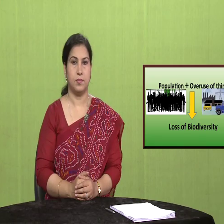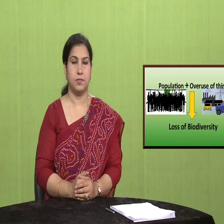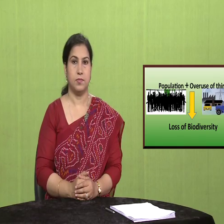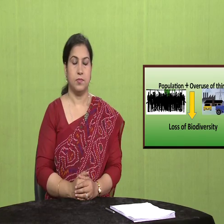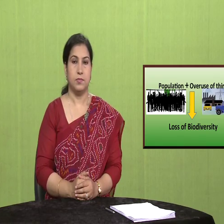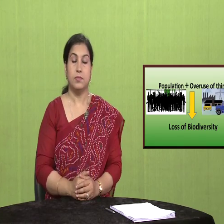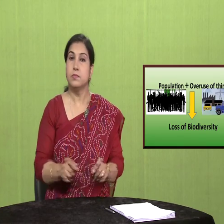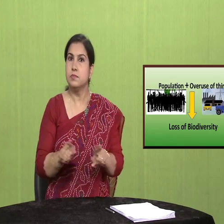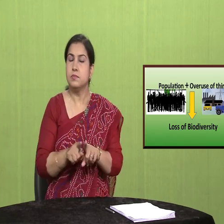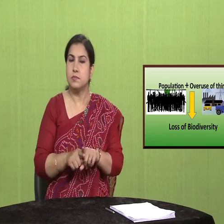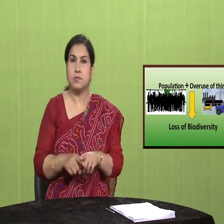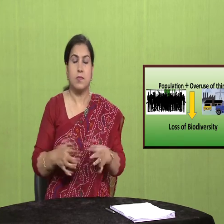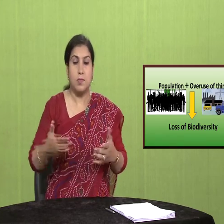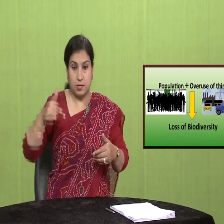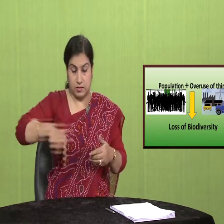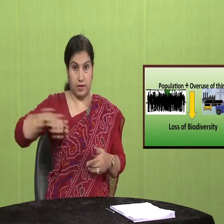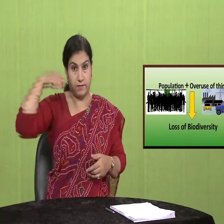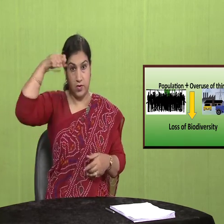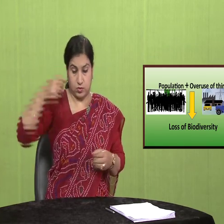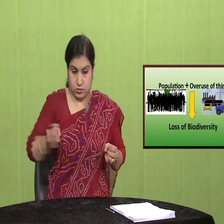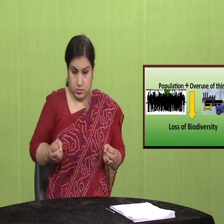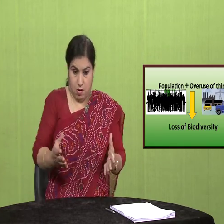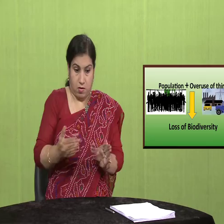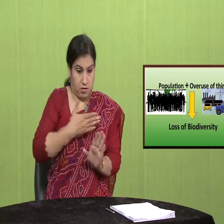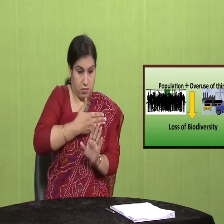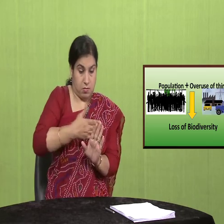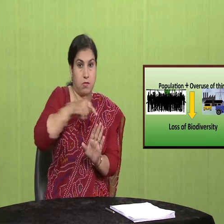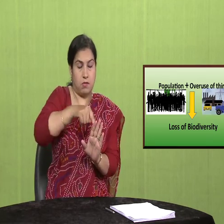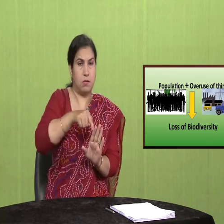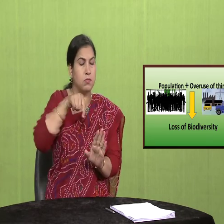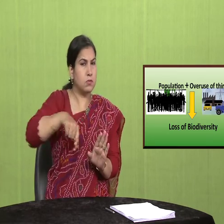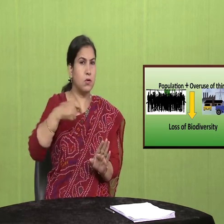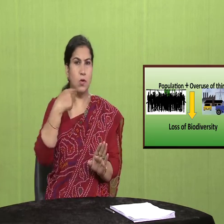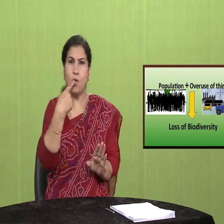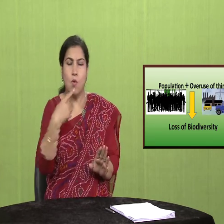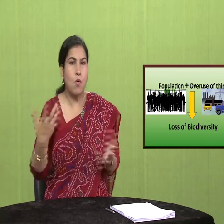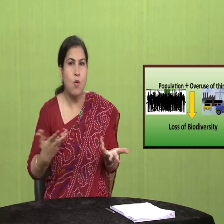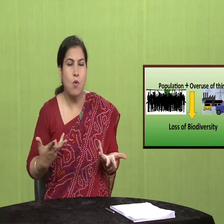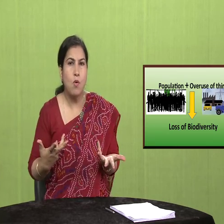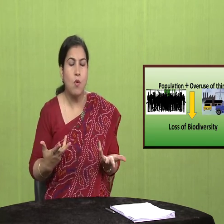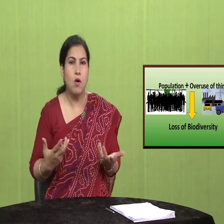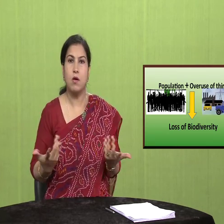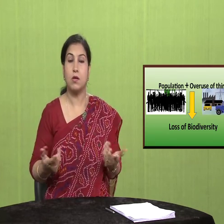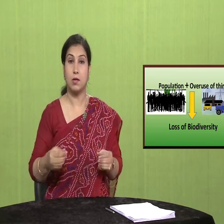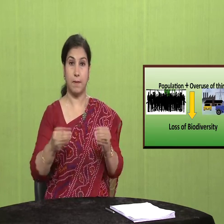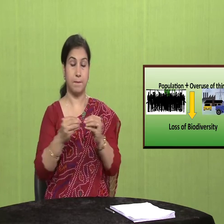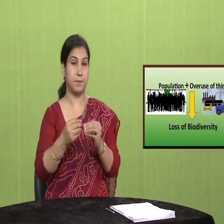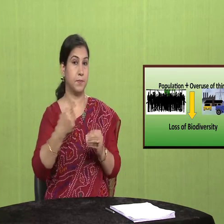Since the beginning of this video, we are talking about the loss of biodiversity.